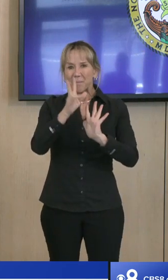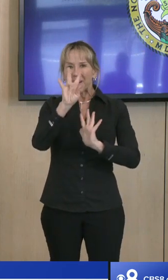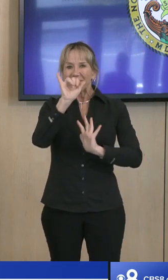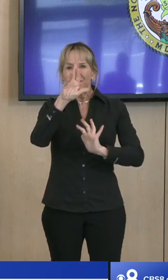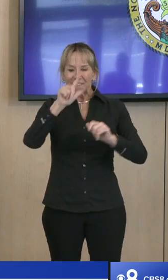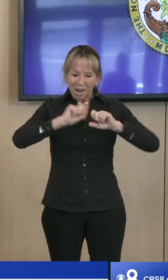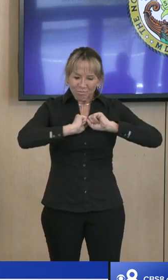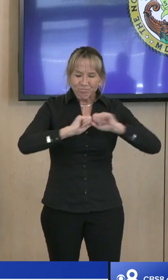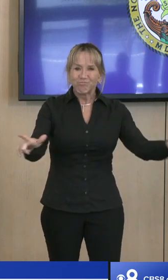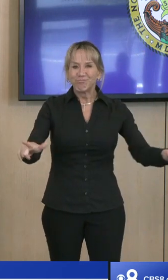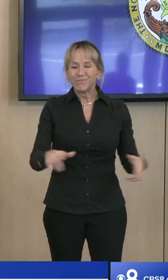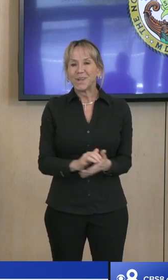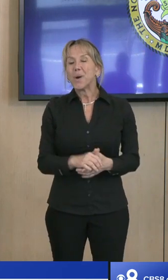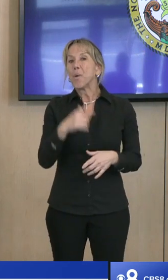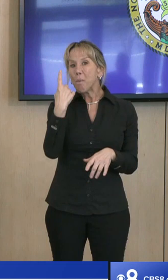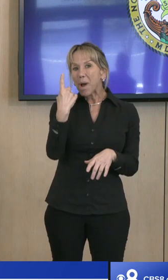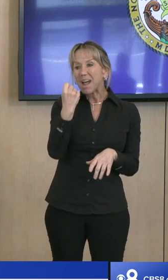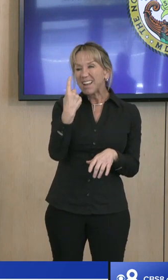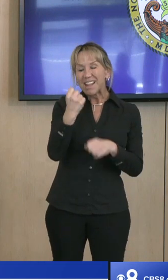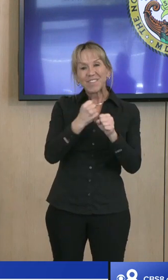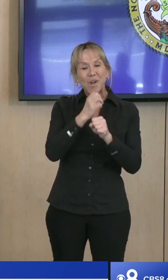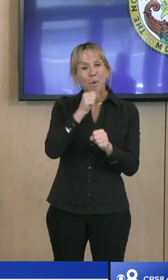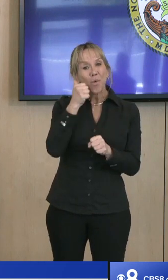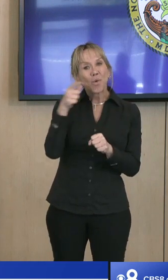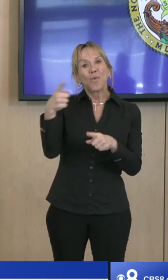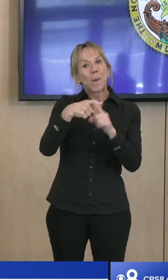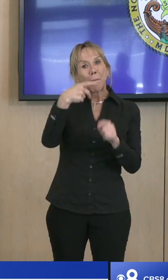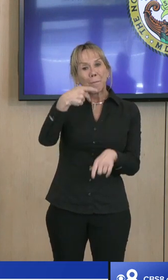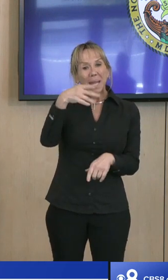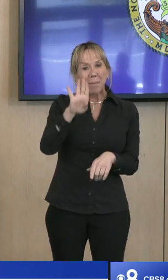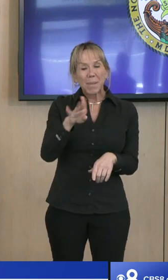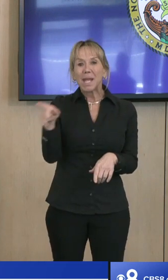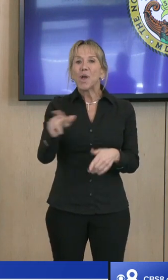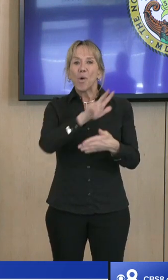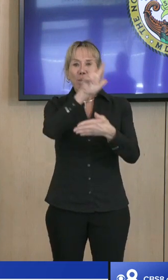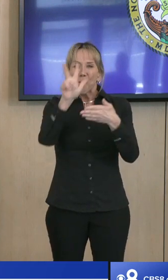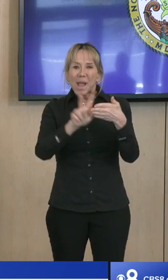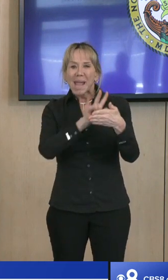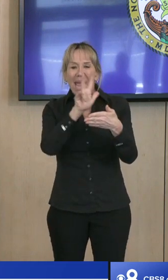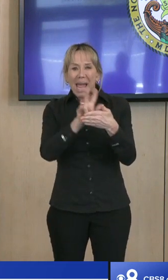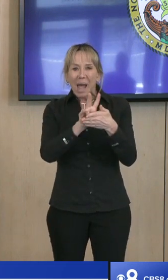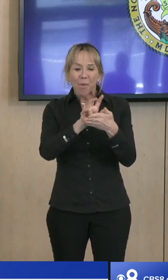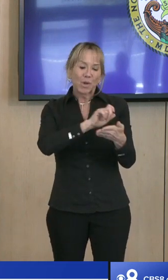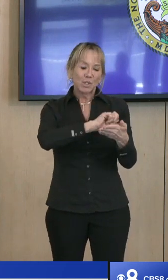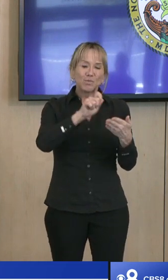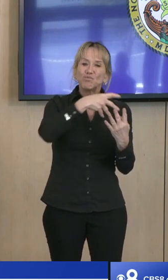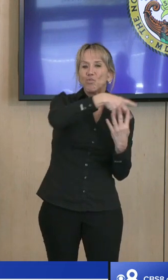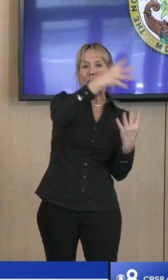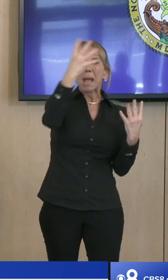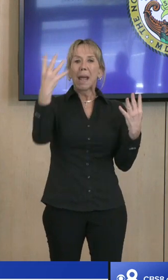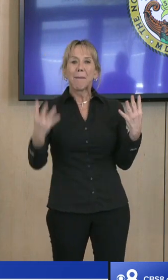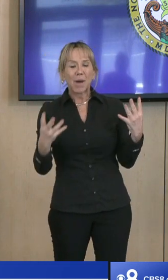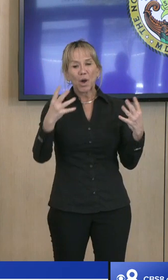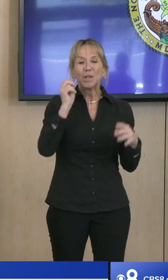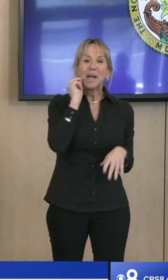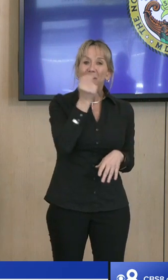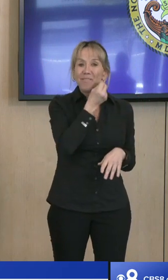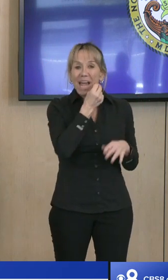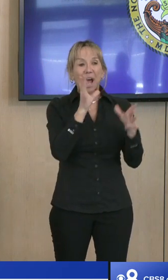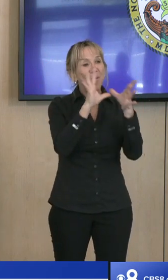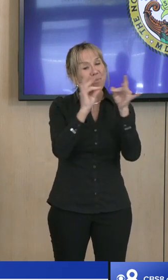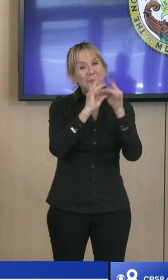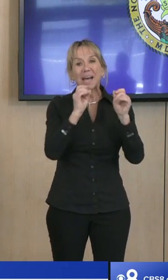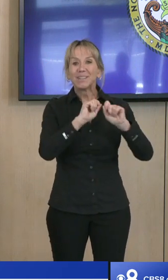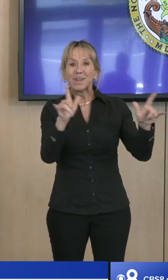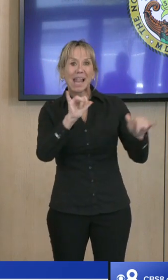an 11-year-old girl from Pacific Beach Elementary School who spent 3 hours one day drawing rainbows, flowers, and messages